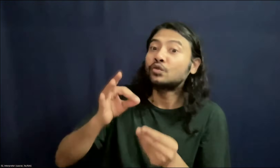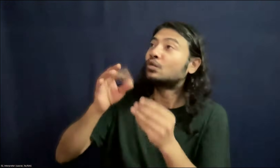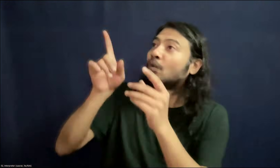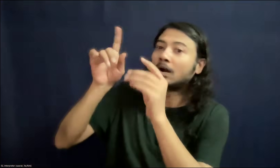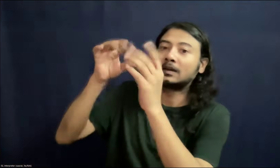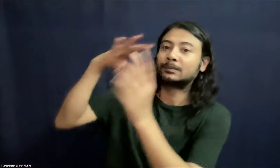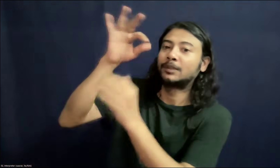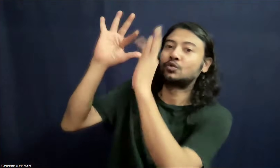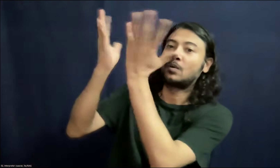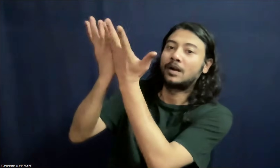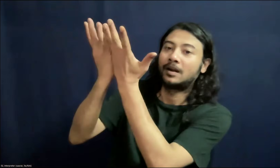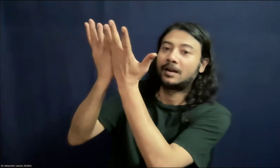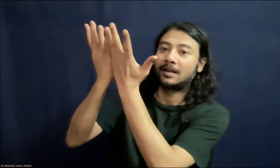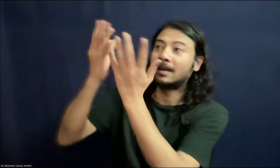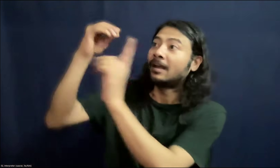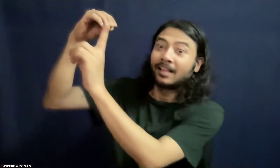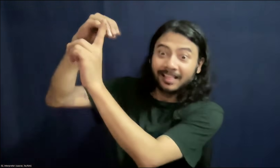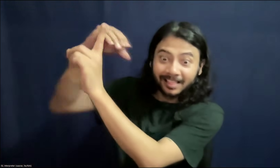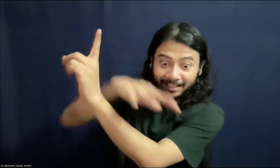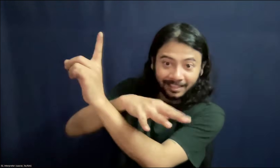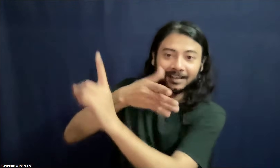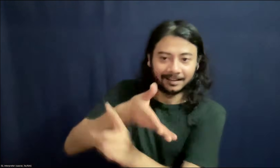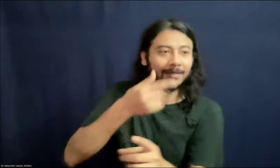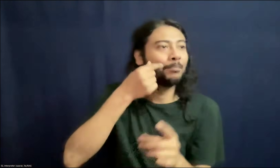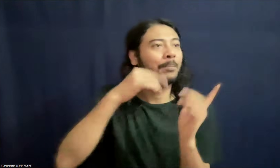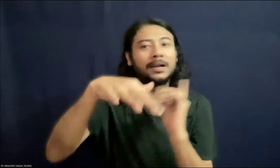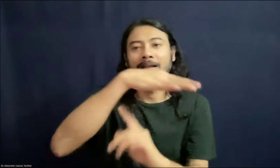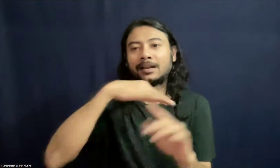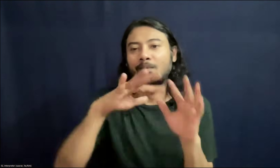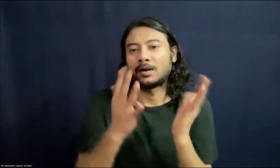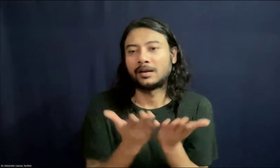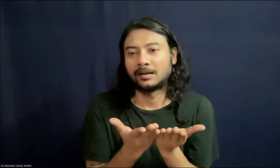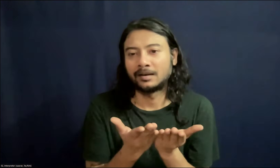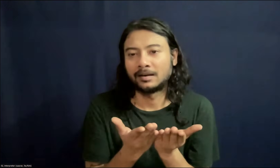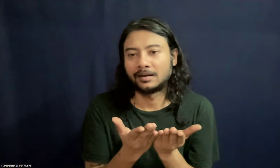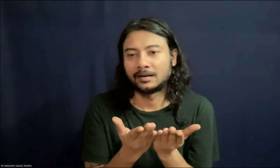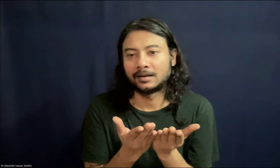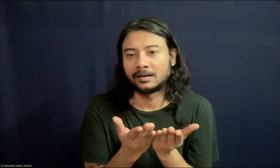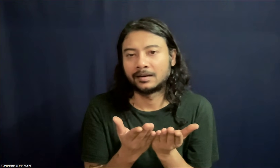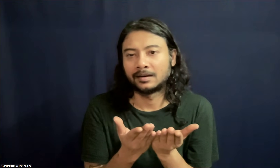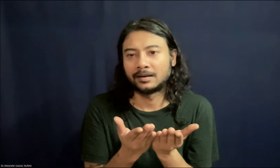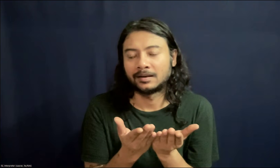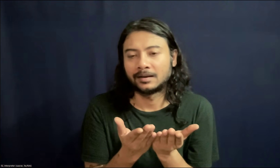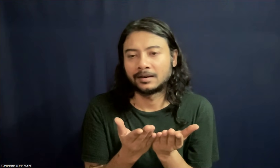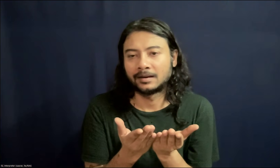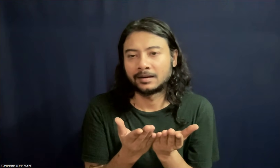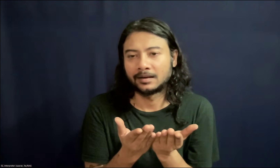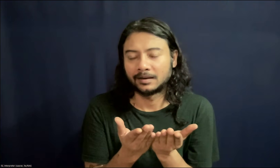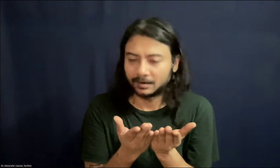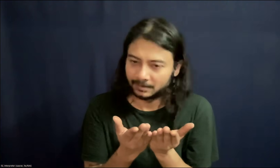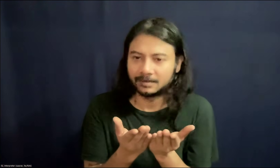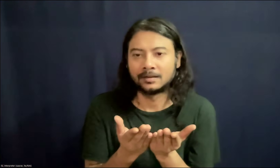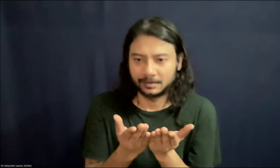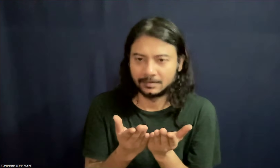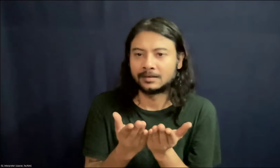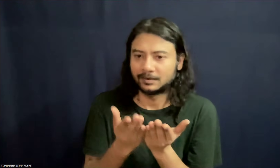is this material world. So basically, he's trying to explain that this material world by taking the example of